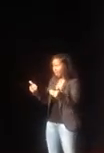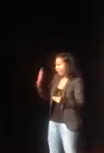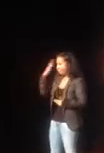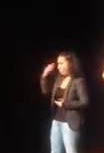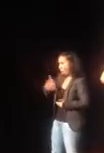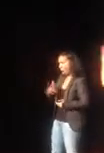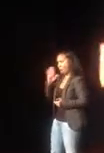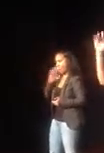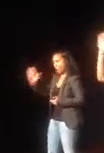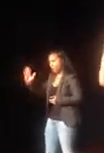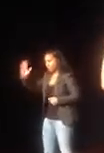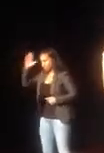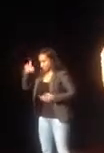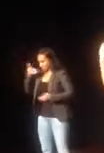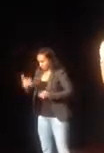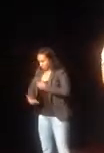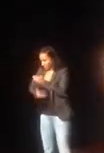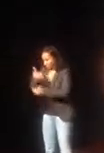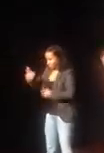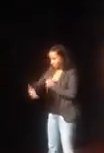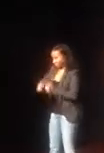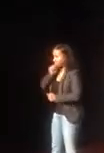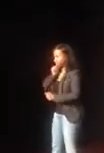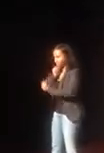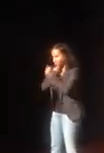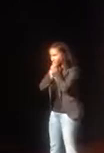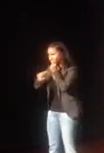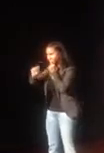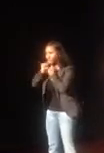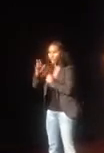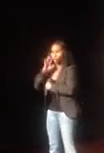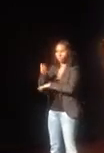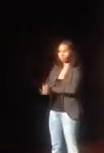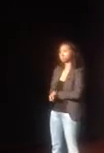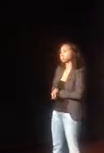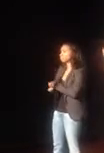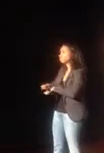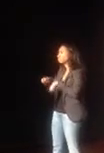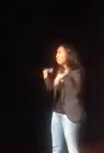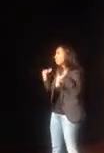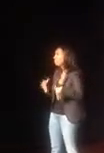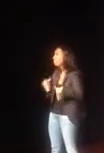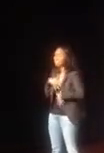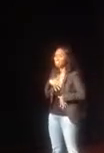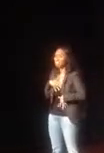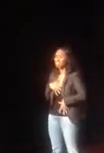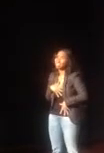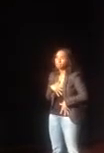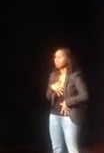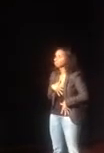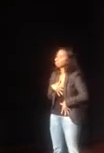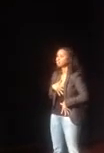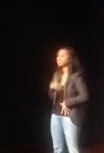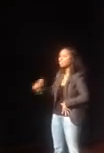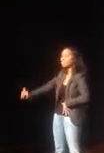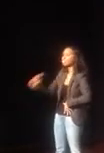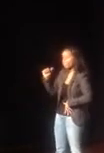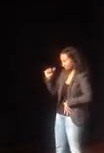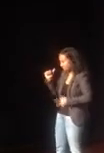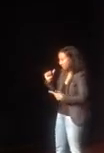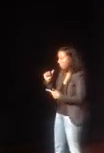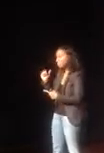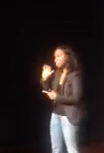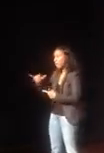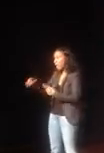to cope. This does not have the power to make me sit around and mope. I will choose to use these obstacles as an opportunity to grow.